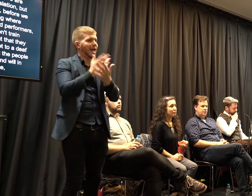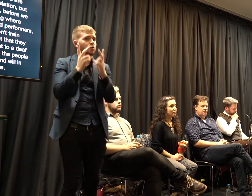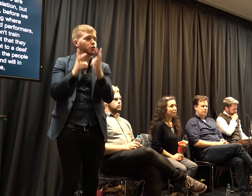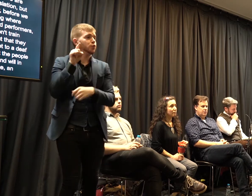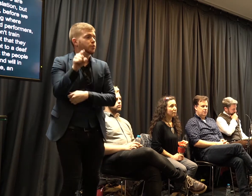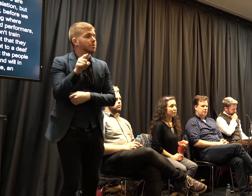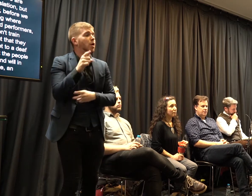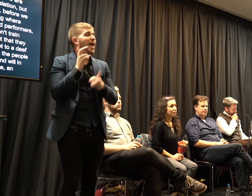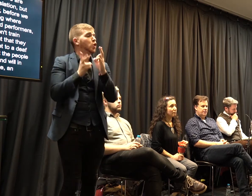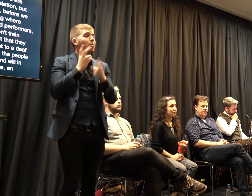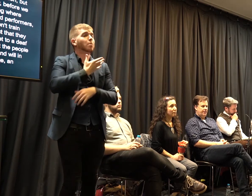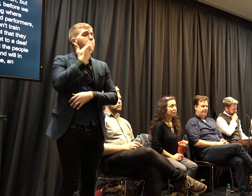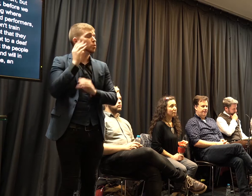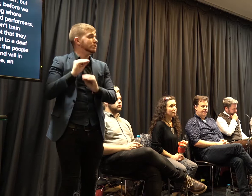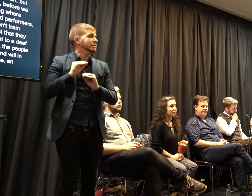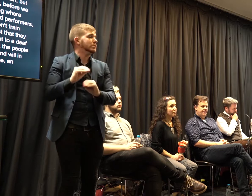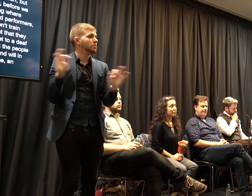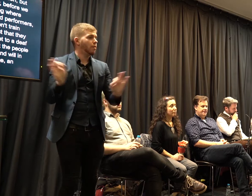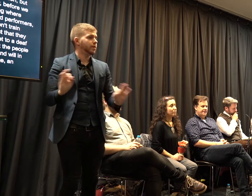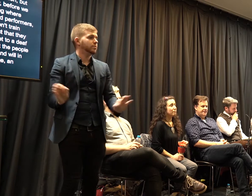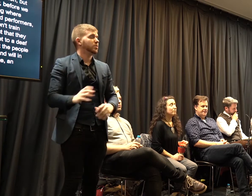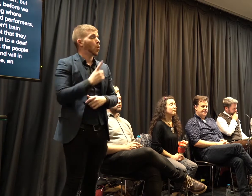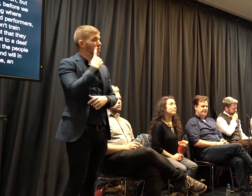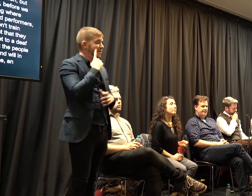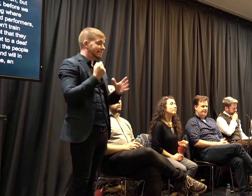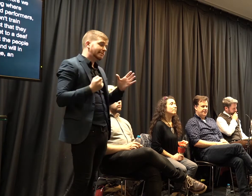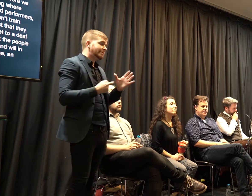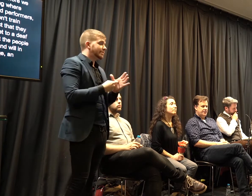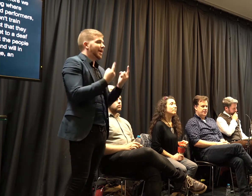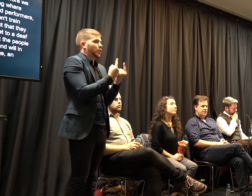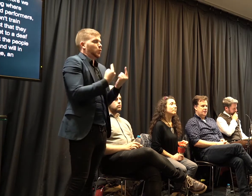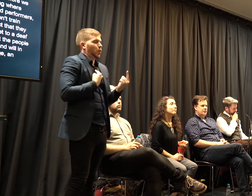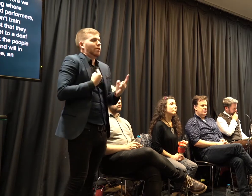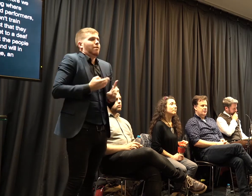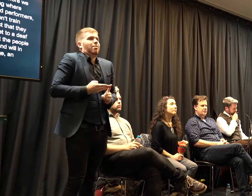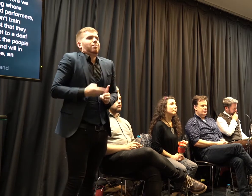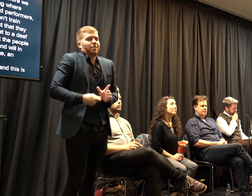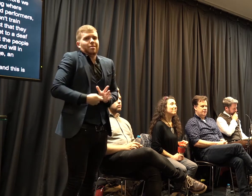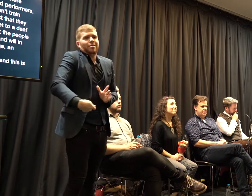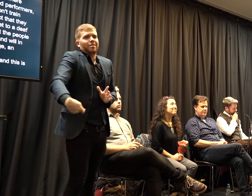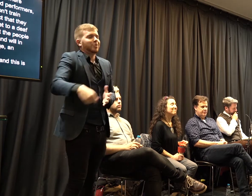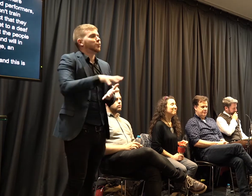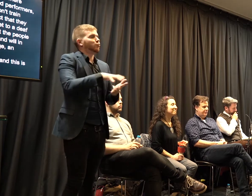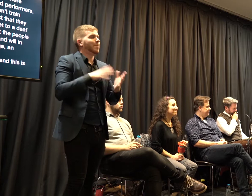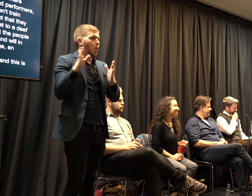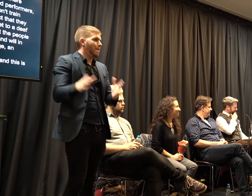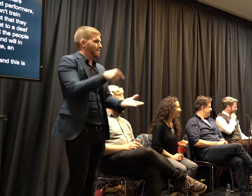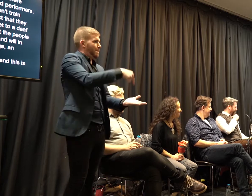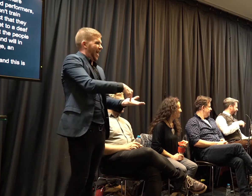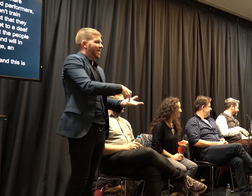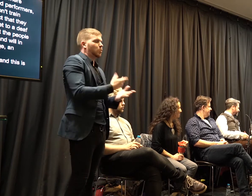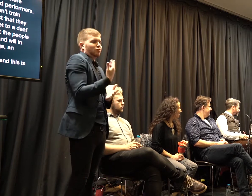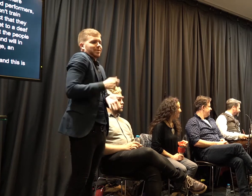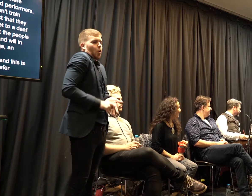the training for that. Now, I think there's some fundamental issues, and this is why I'm going off script, so I'm going to refer to my very recent